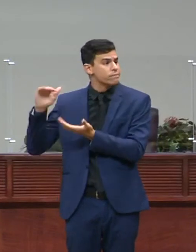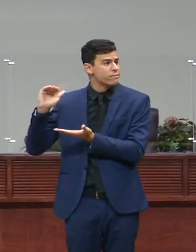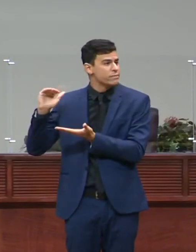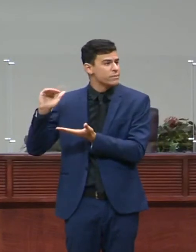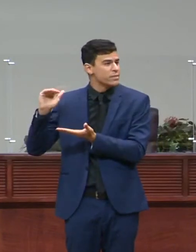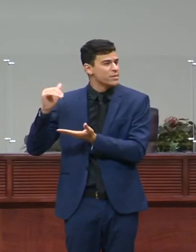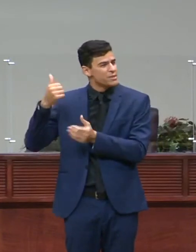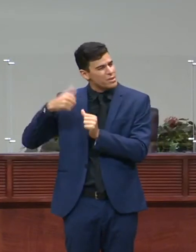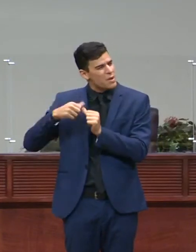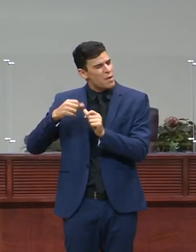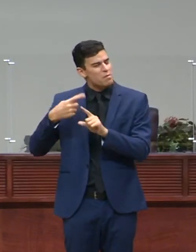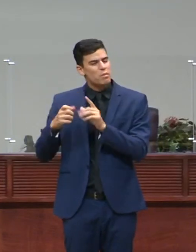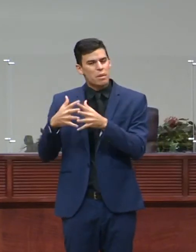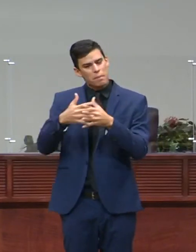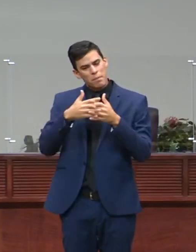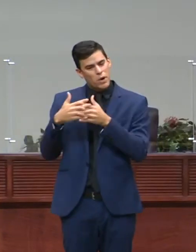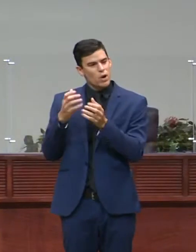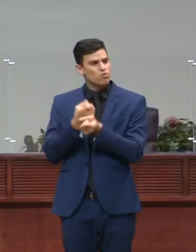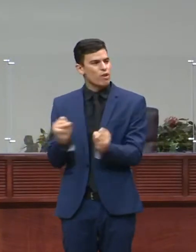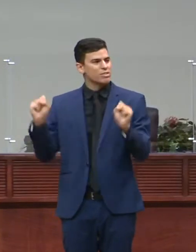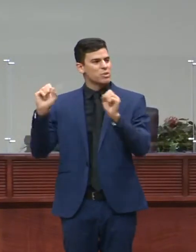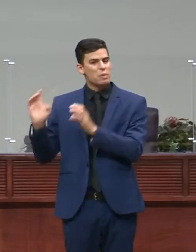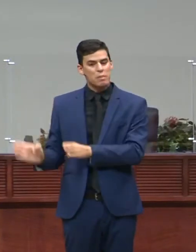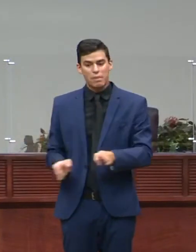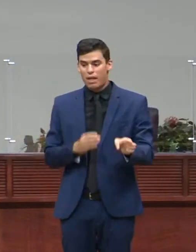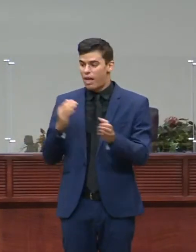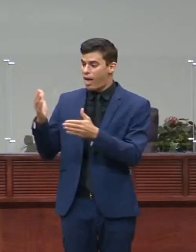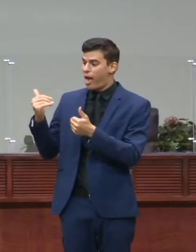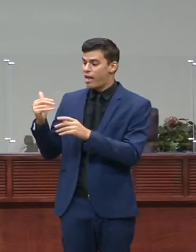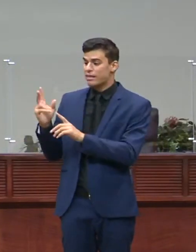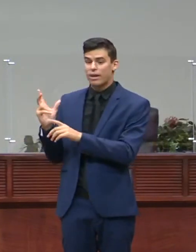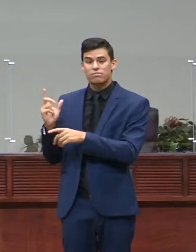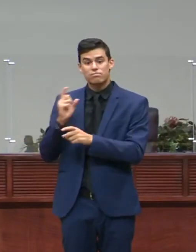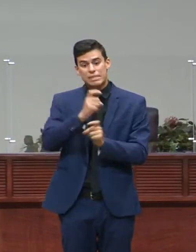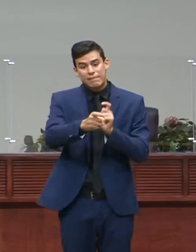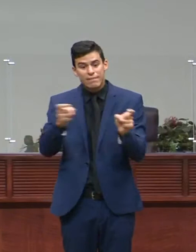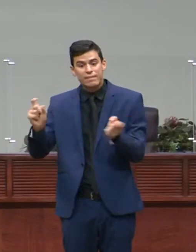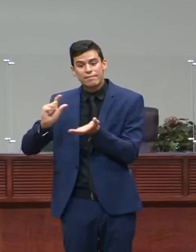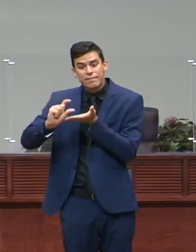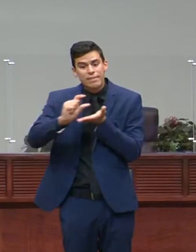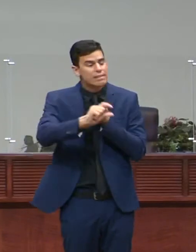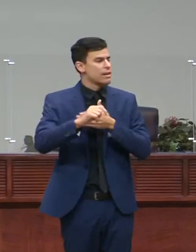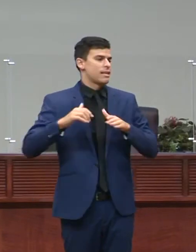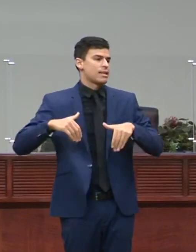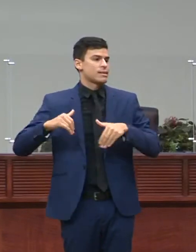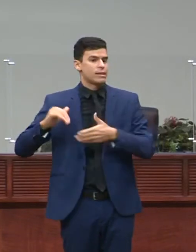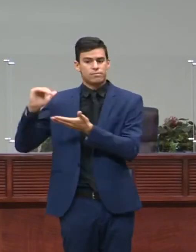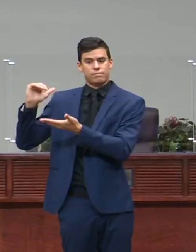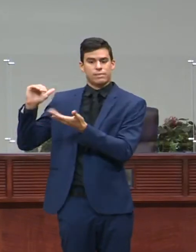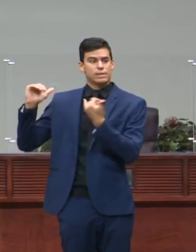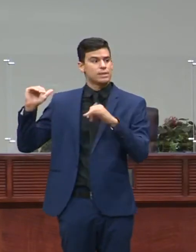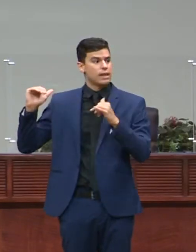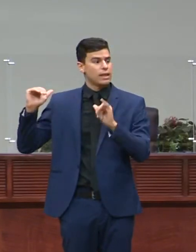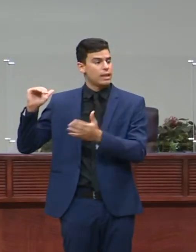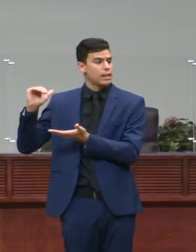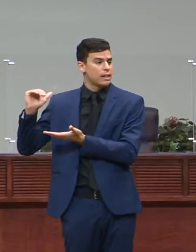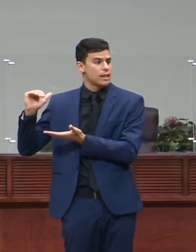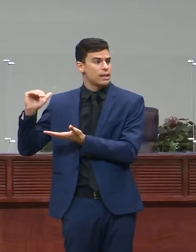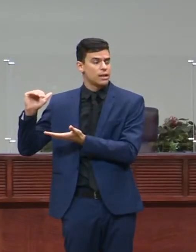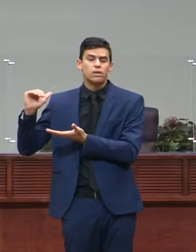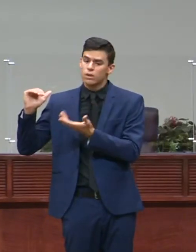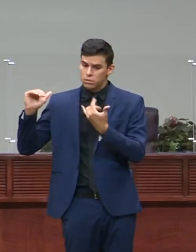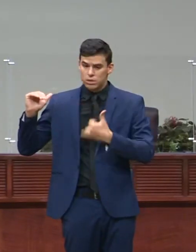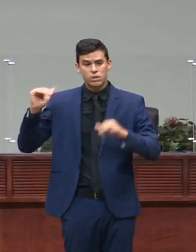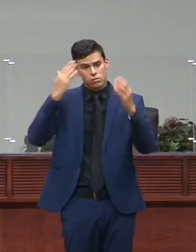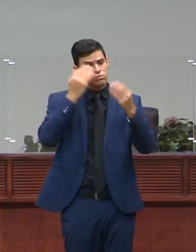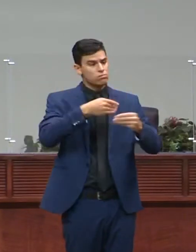American Rescue Plan that has not been programmed, and so we continue to share with our community that it